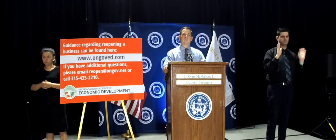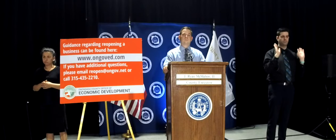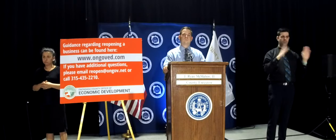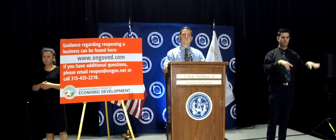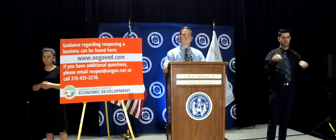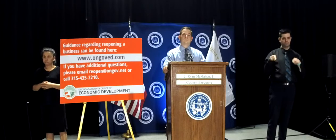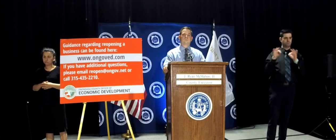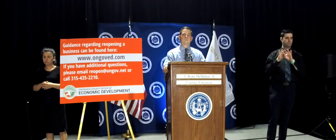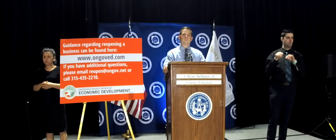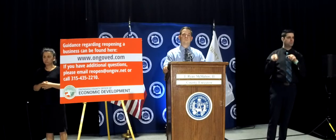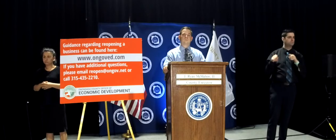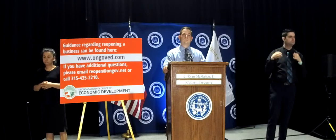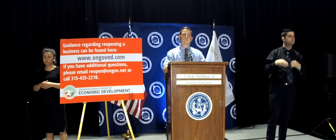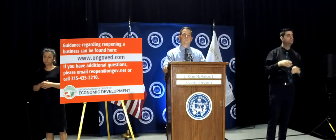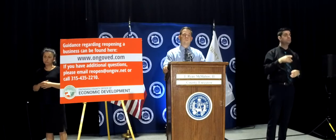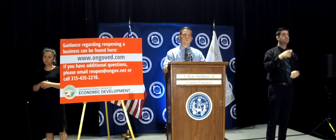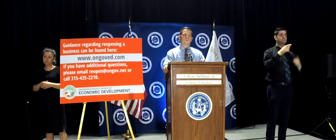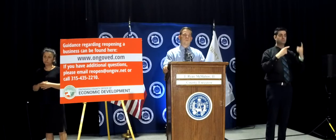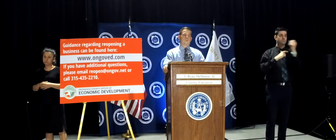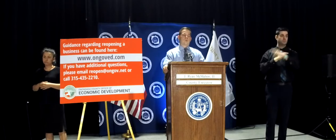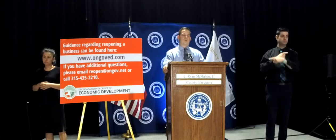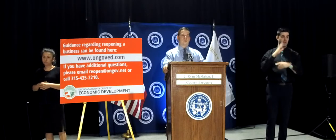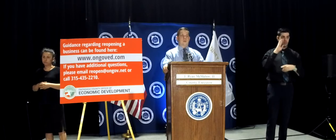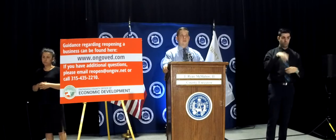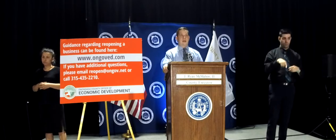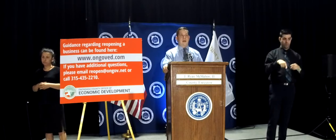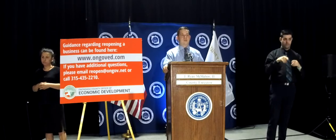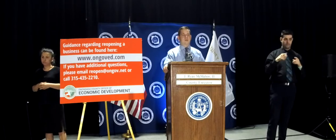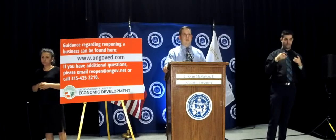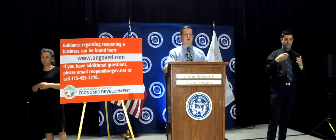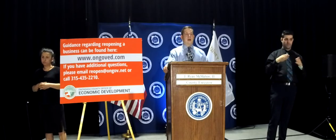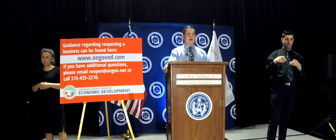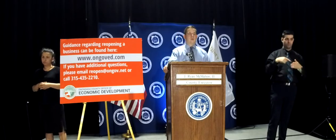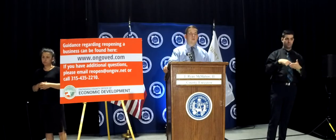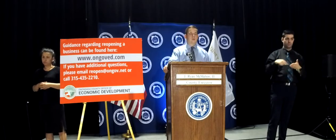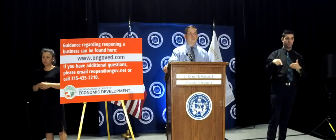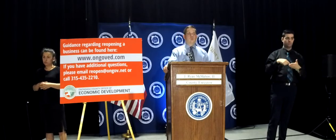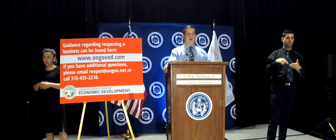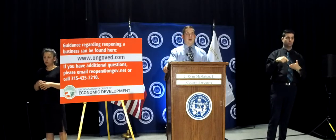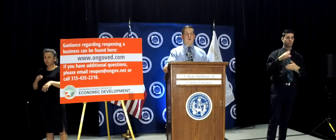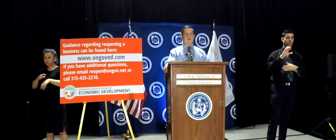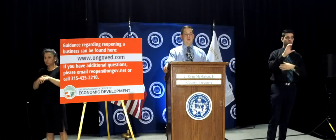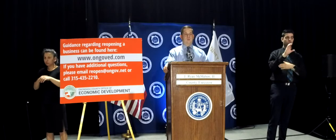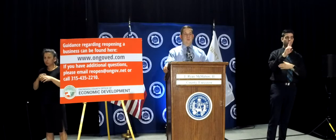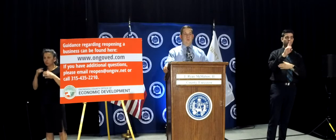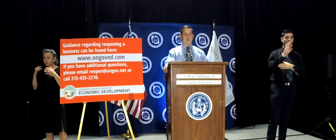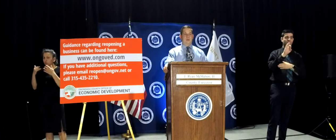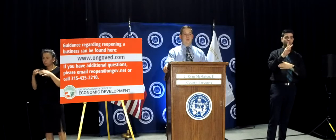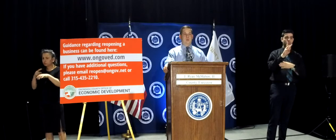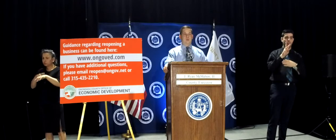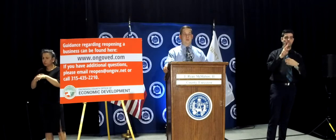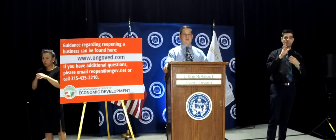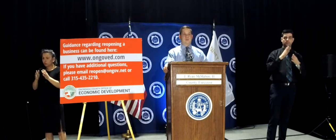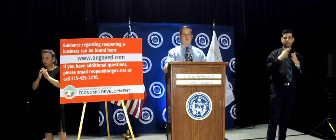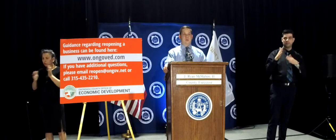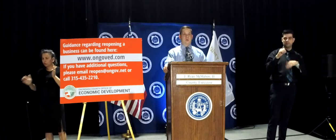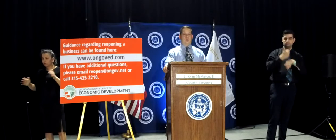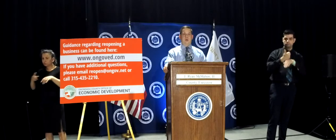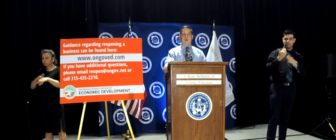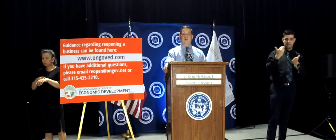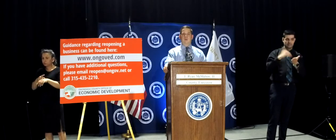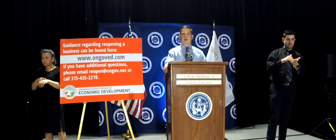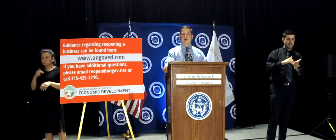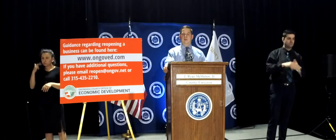plans about putting a curfew back on Saturday at all? That's an option. I don't. Right now, I think with the way that the protest is